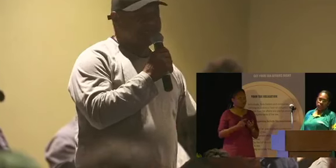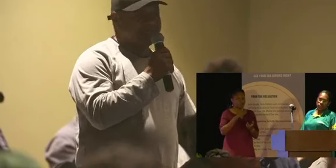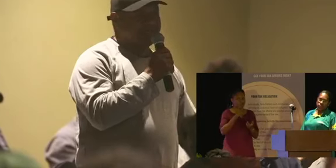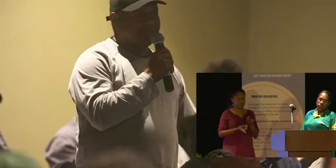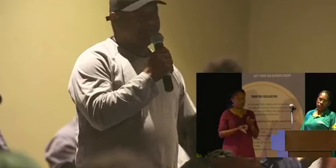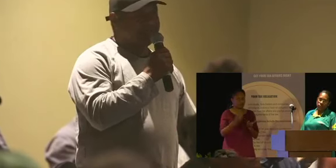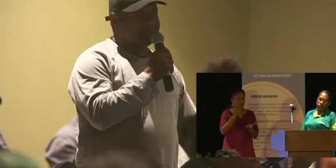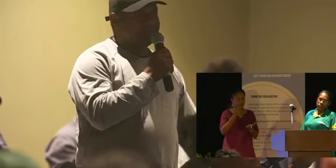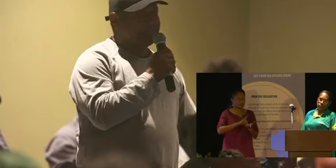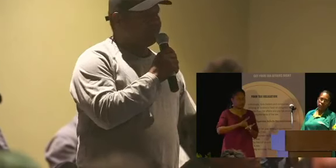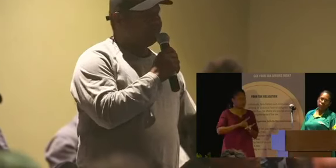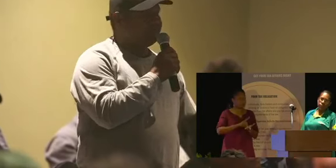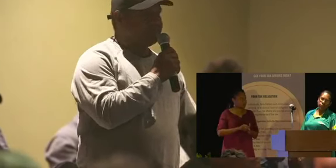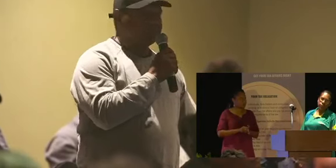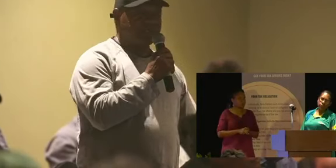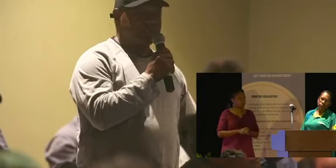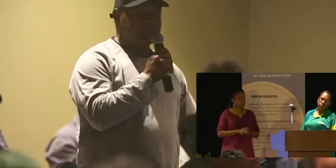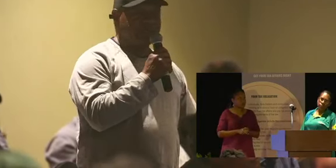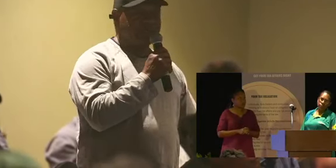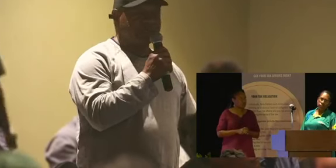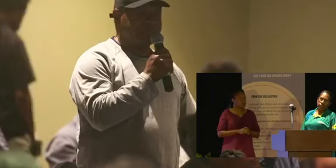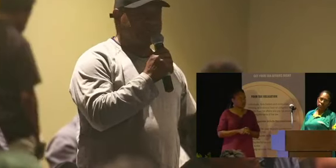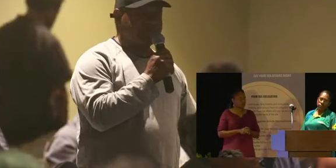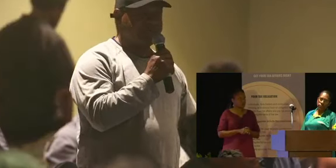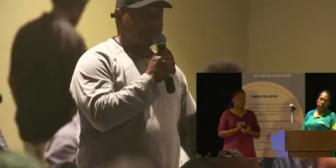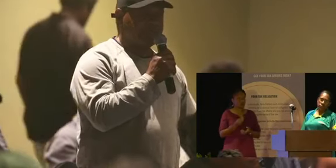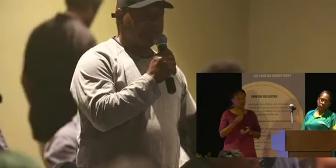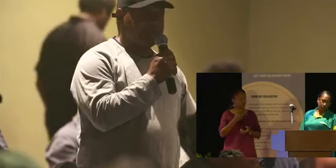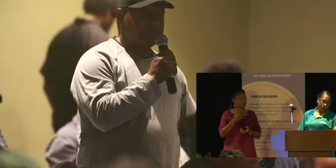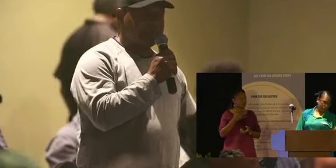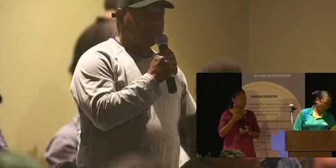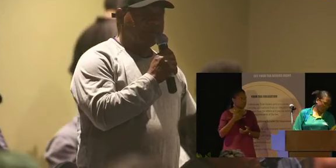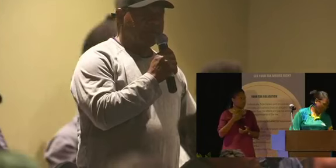case study that I have confrontation with the IRC staff.